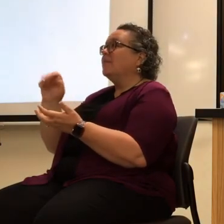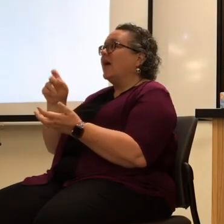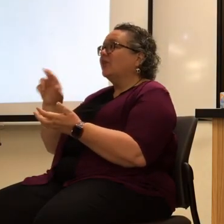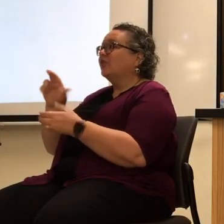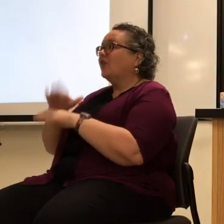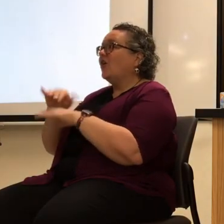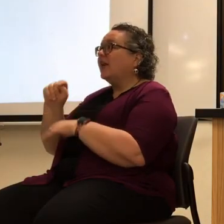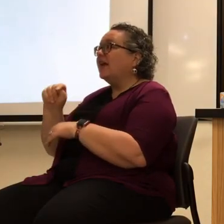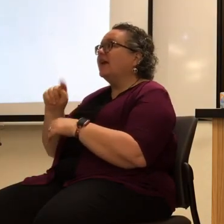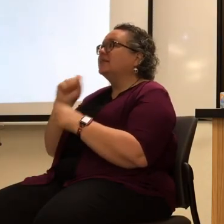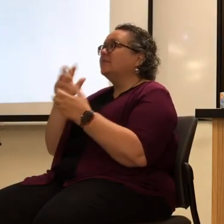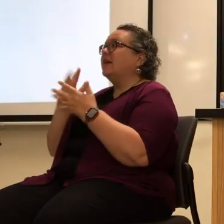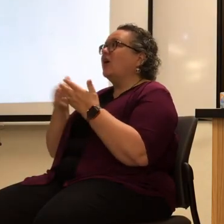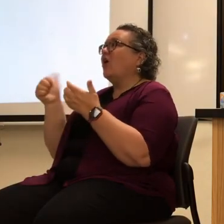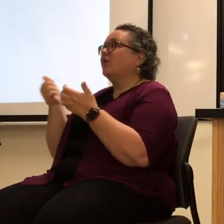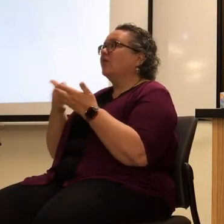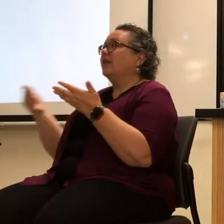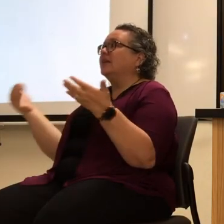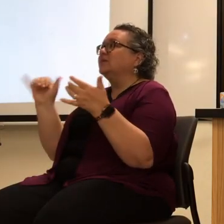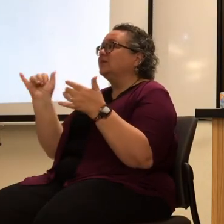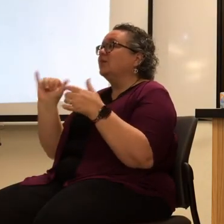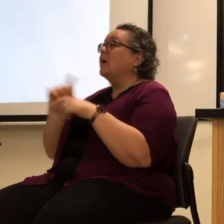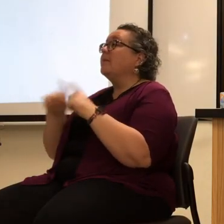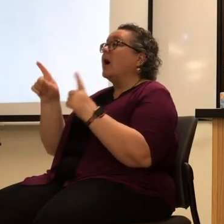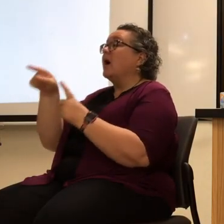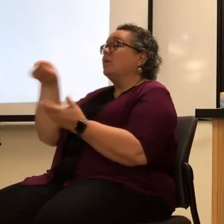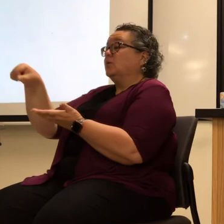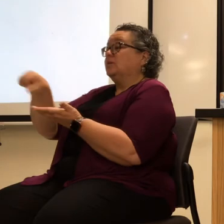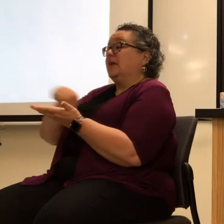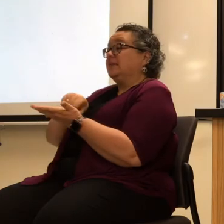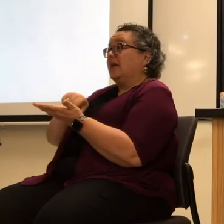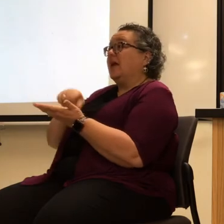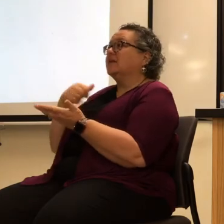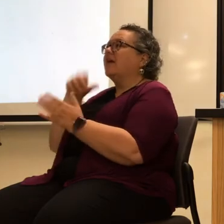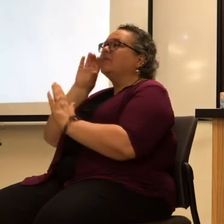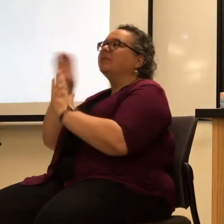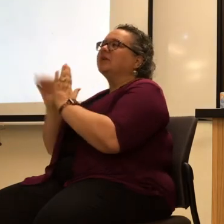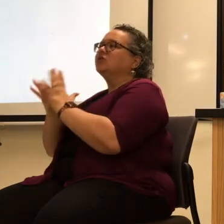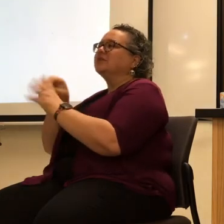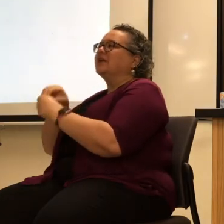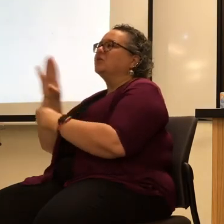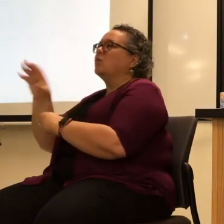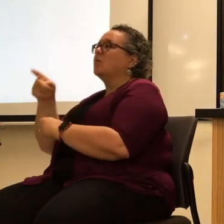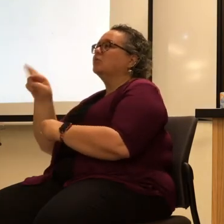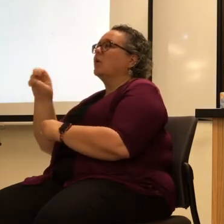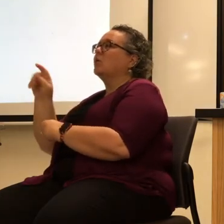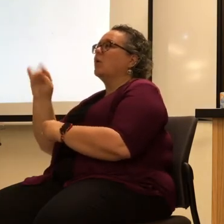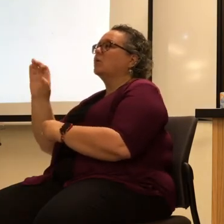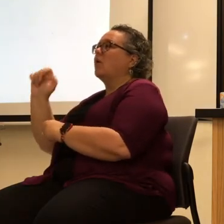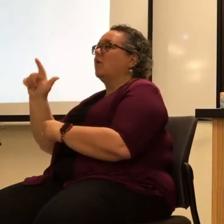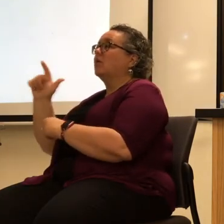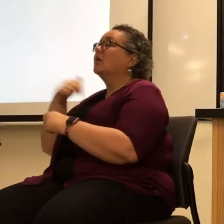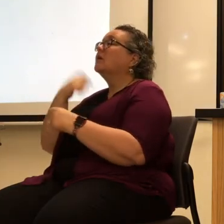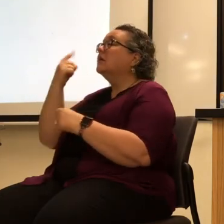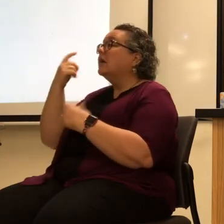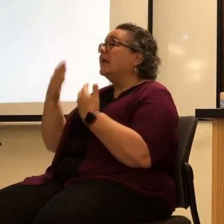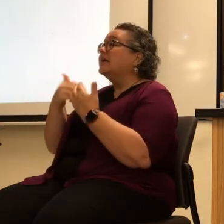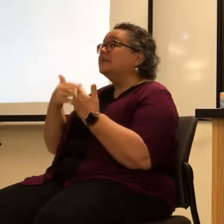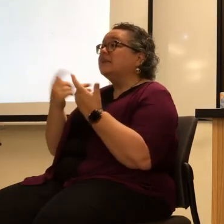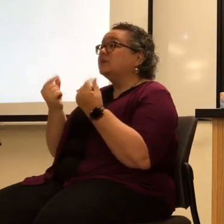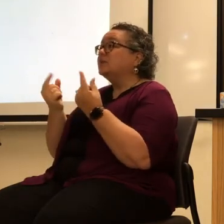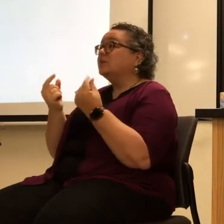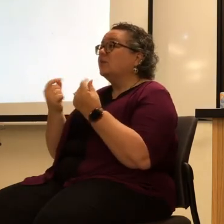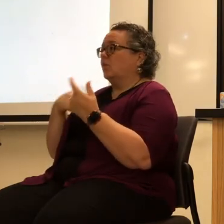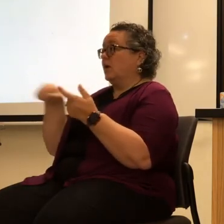stuff. And when you dissect, there's pictures in the protocol. The easiest thing I can do when you dissect